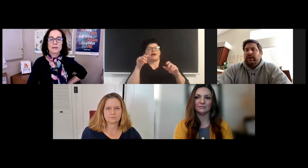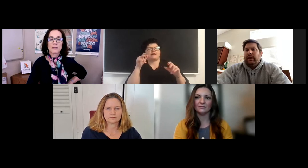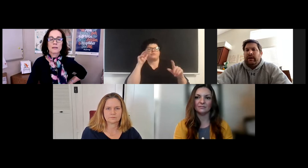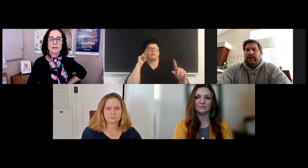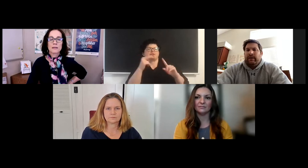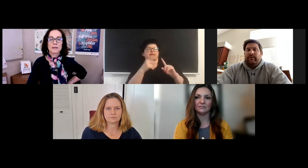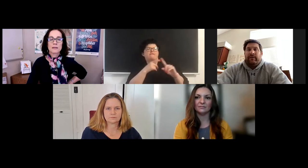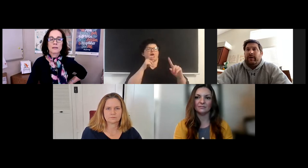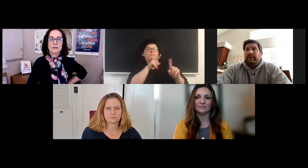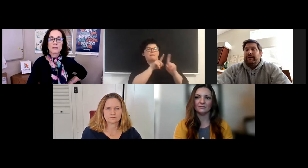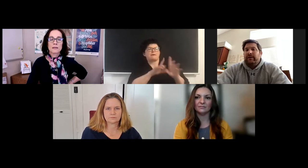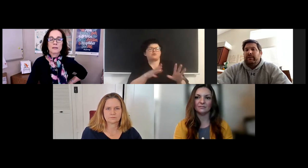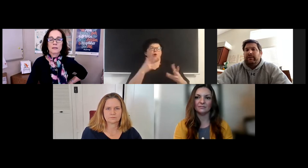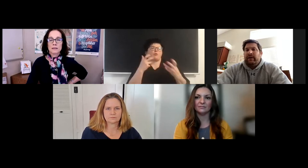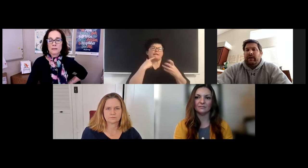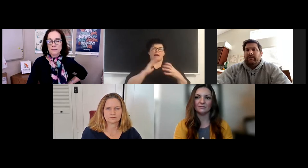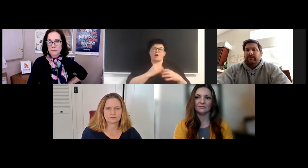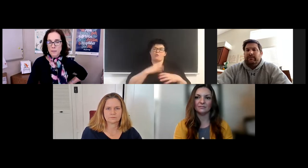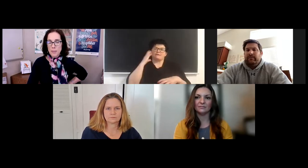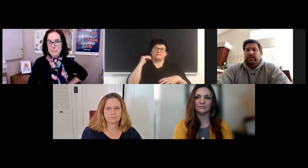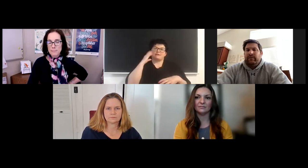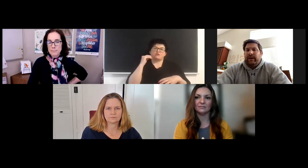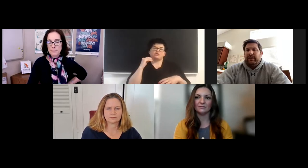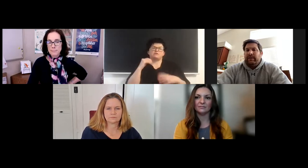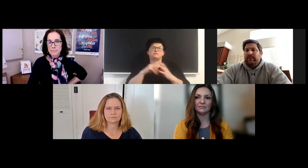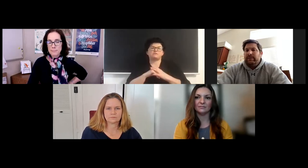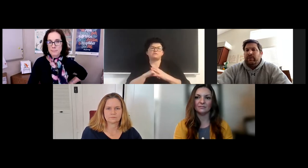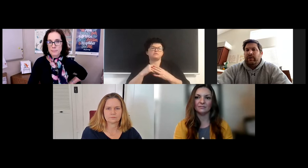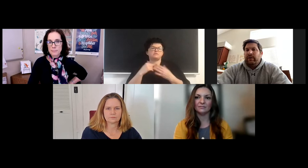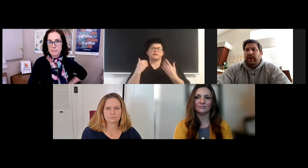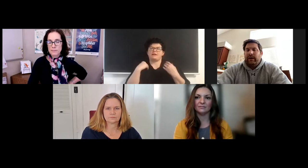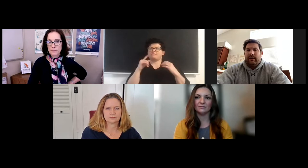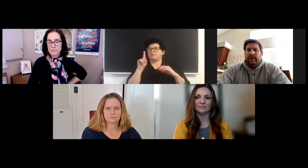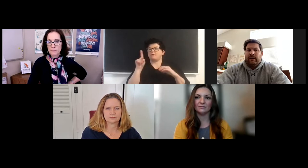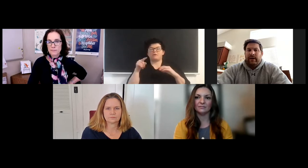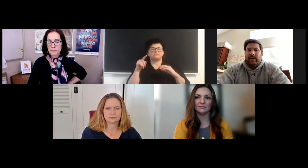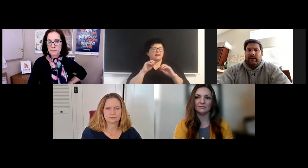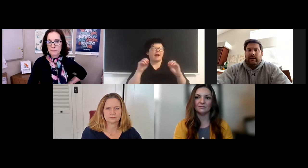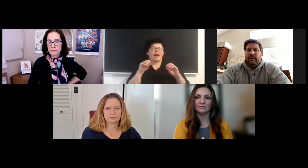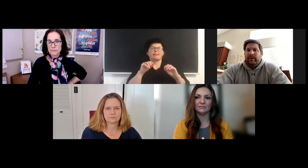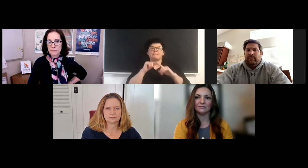that from our experience, we've had nothing but support, and